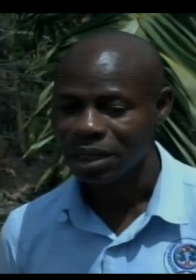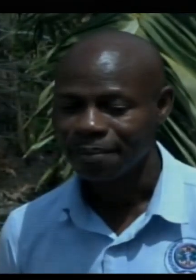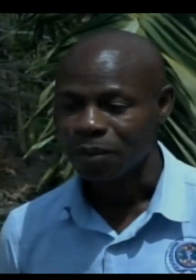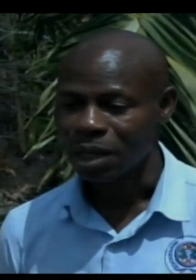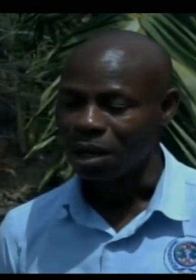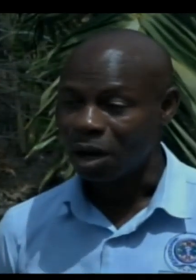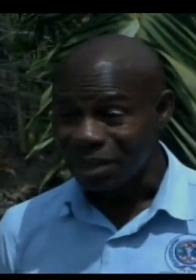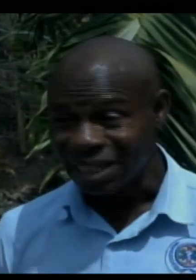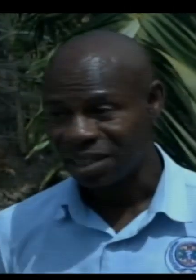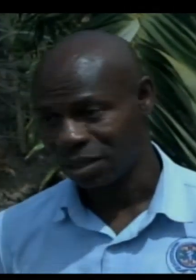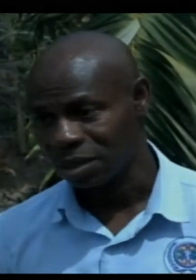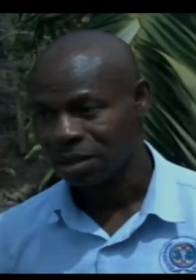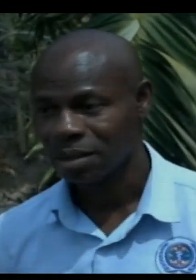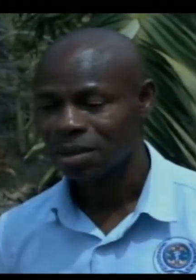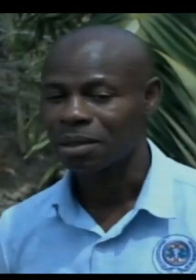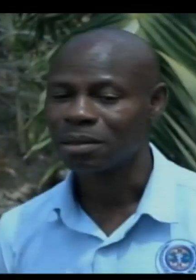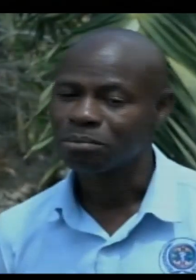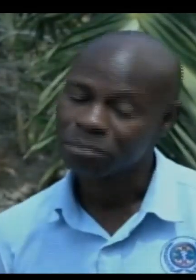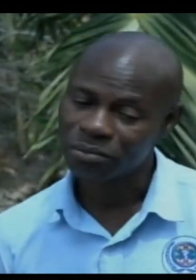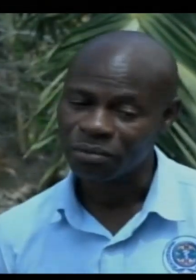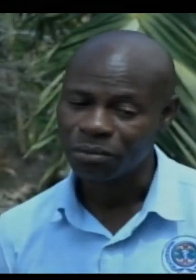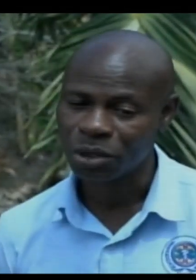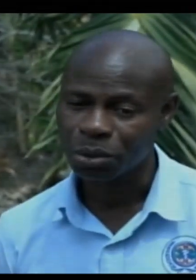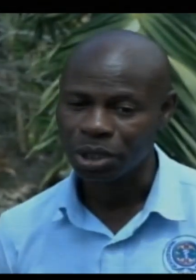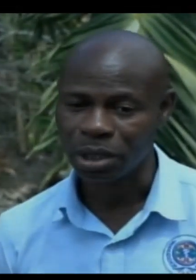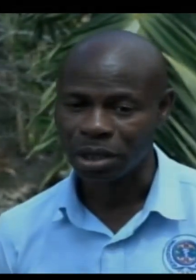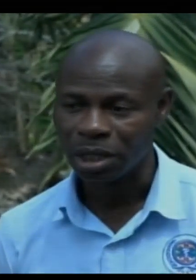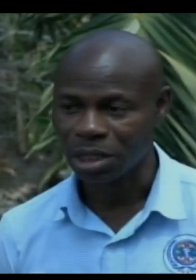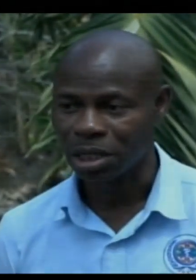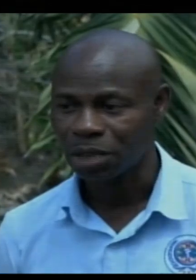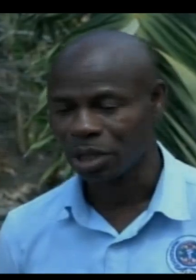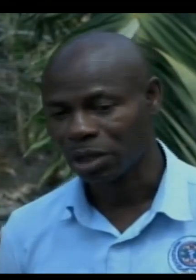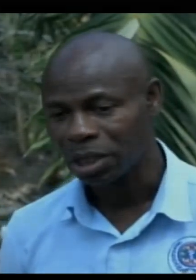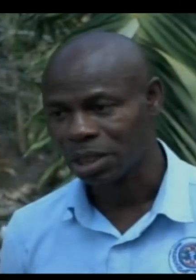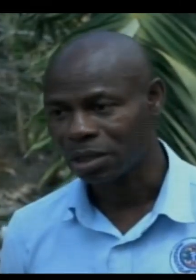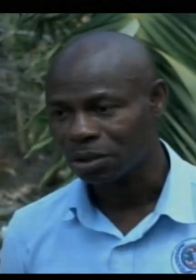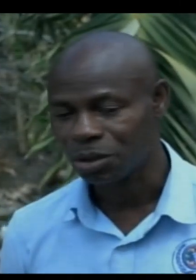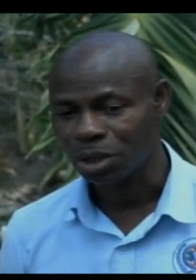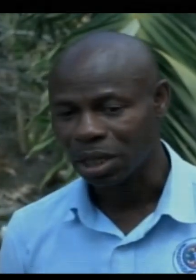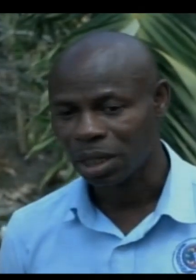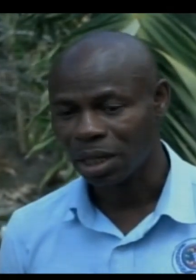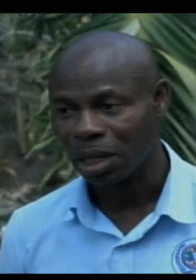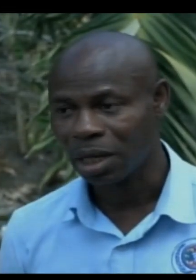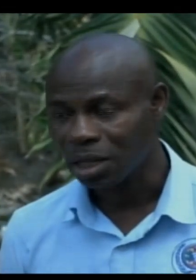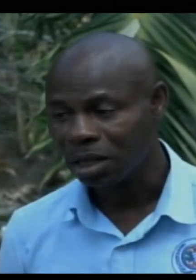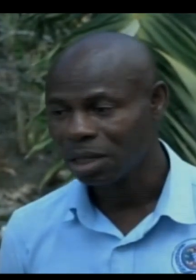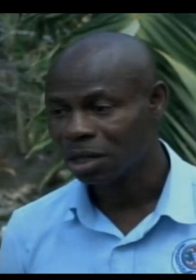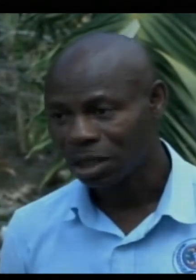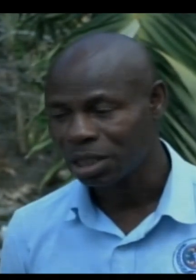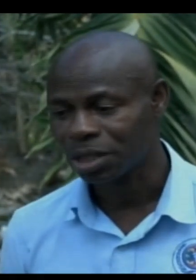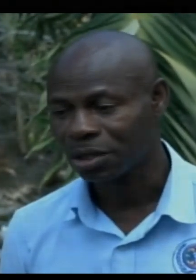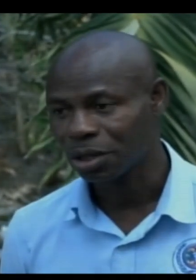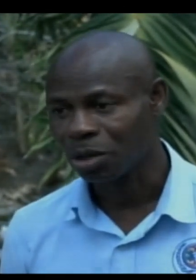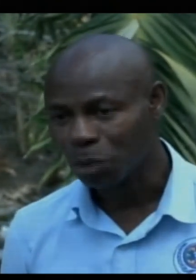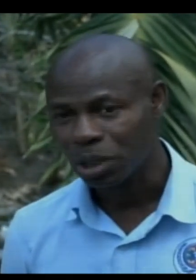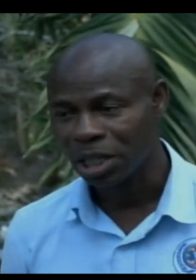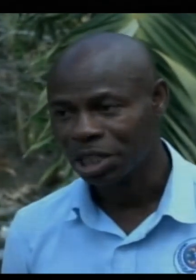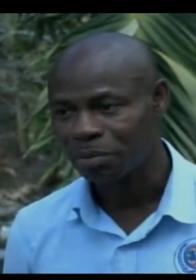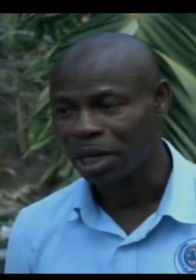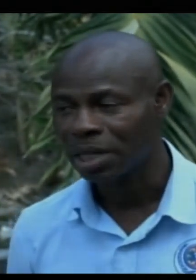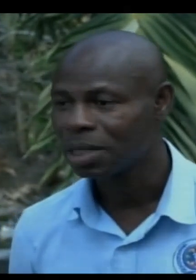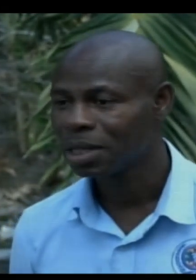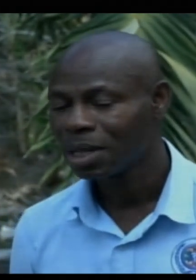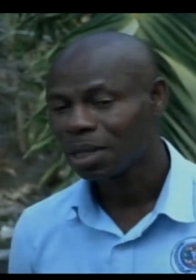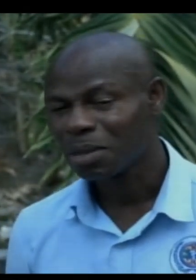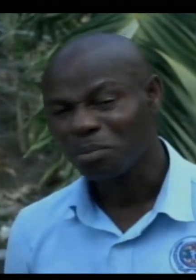is obligated through the international health regulation to declare any conditions on board that